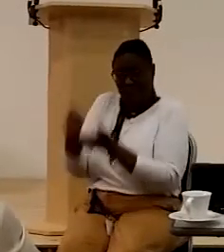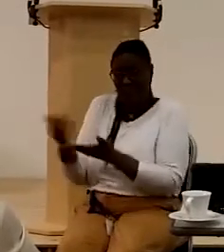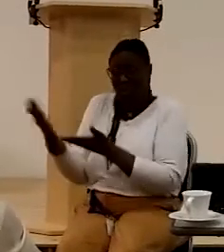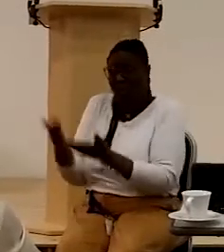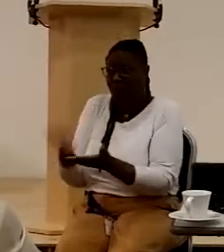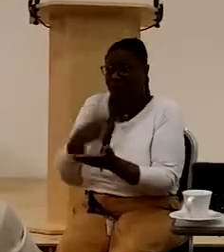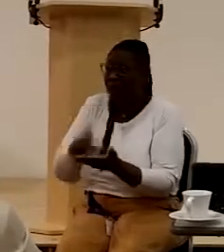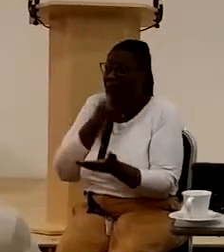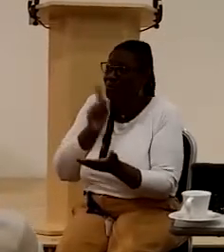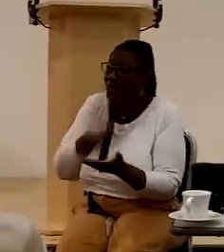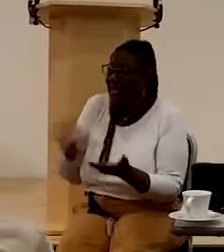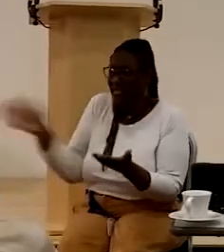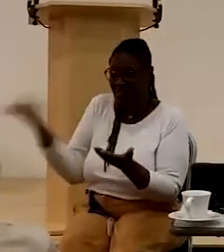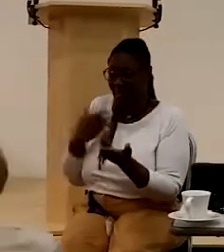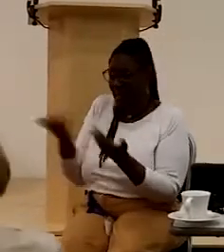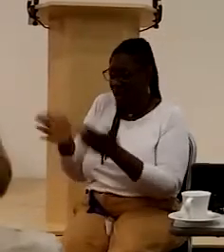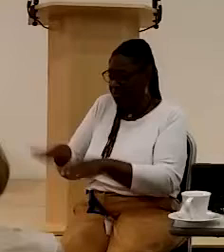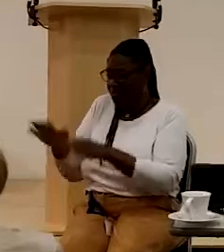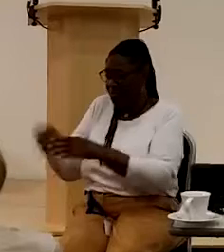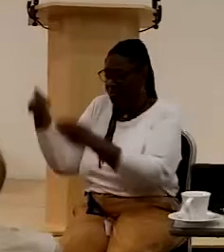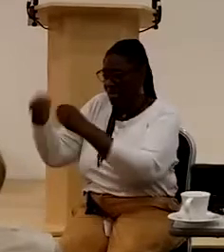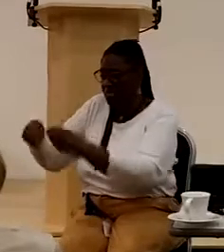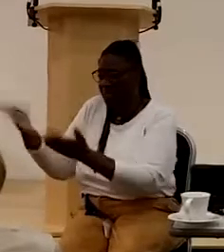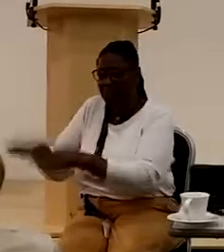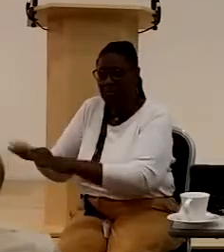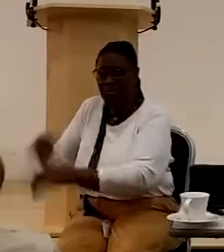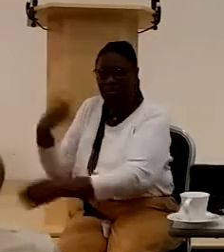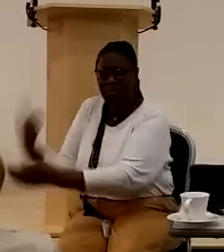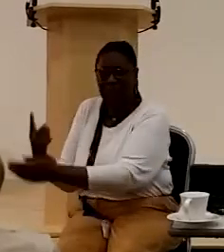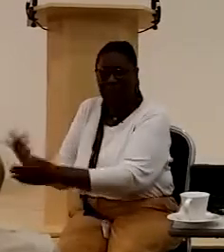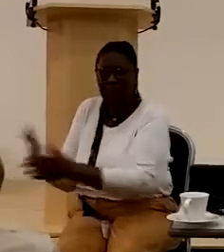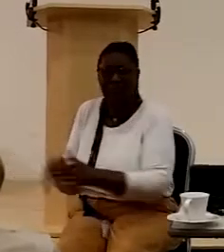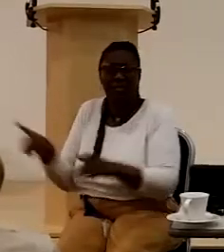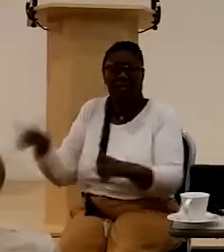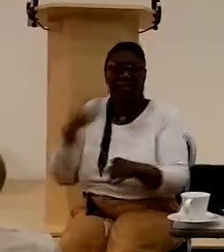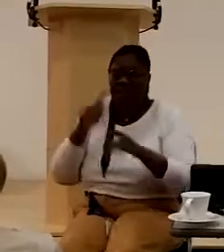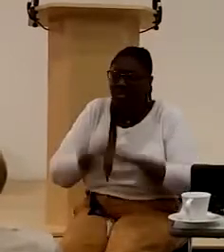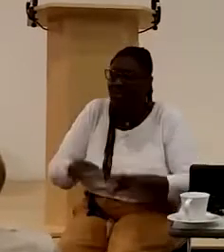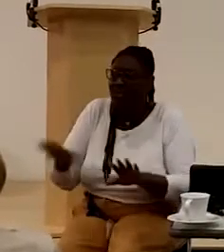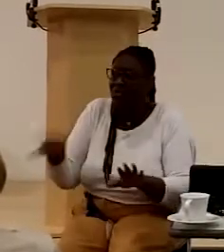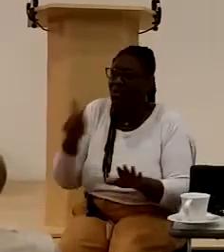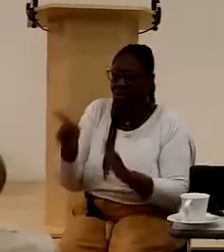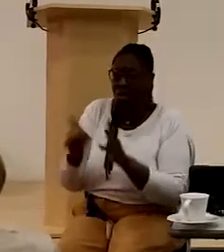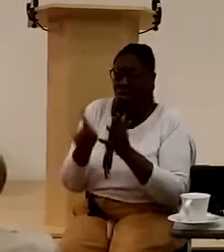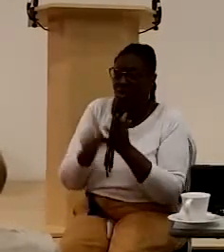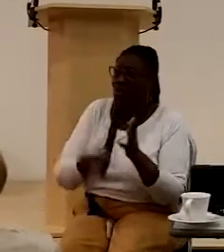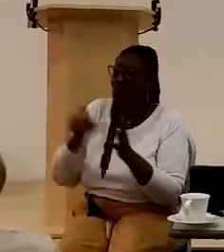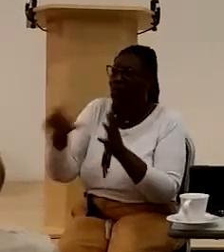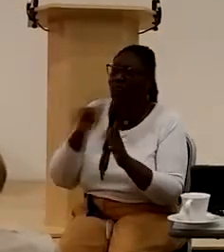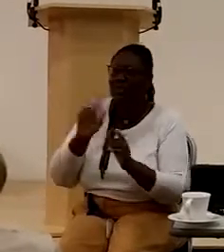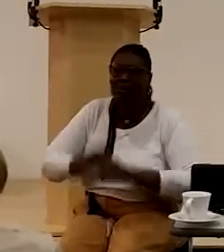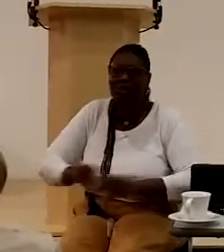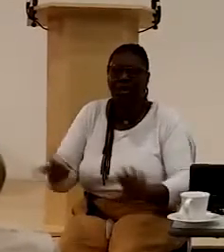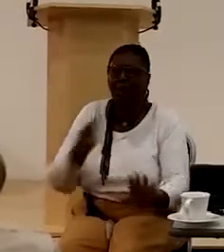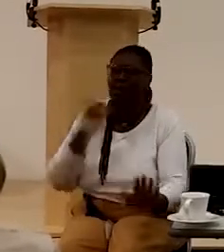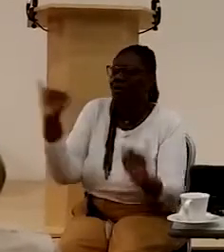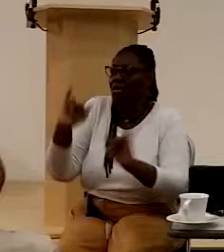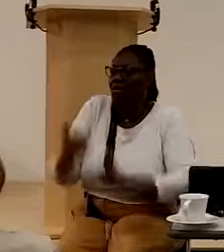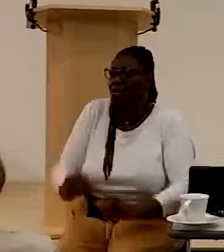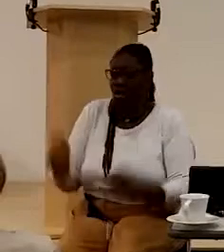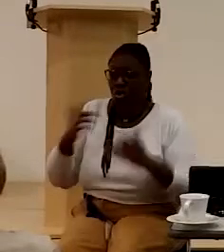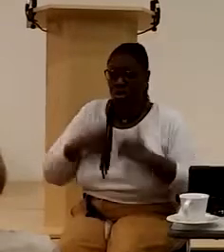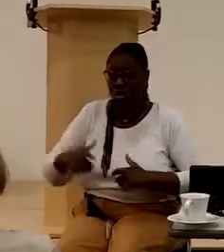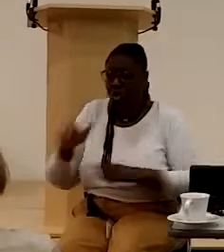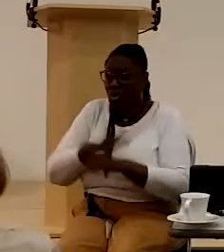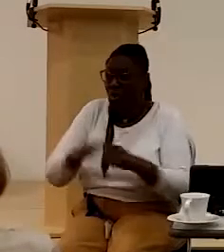that people need just don't exist anymore. The rollout of universal credit is causing even more devastation. Social care